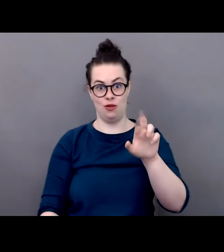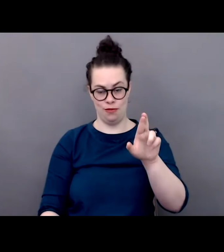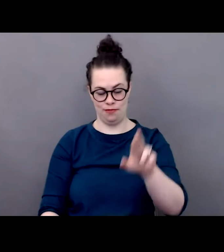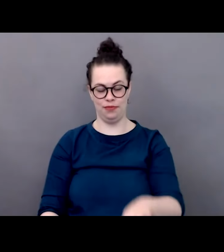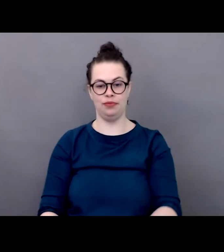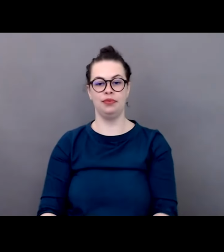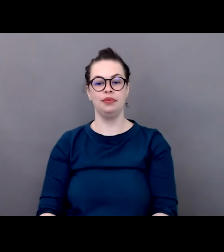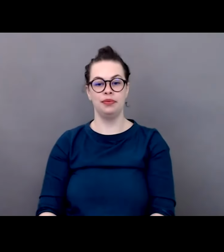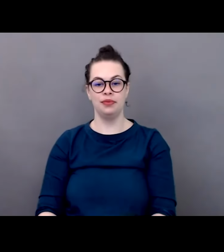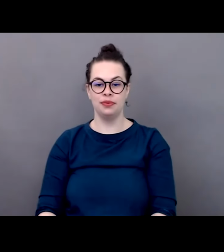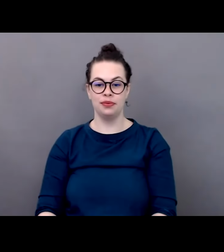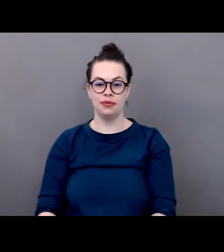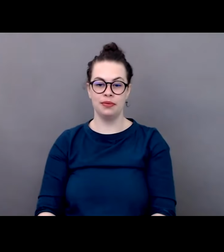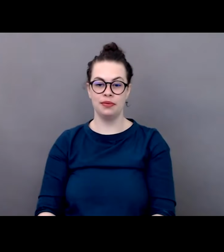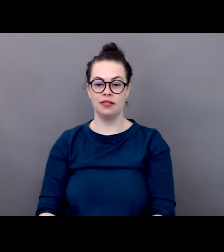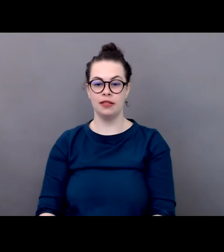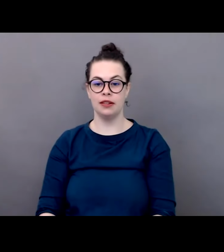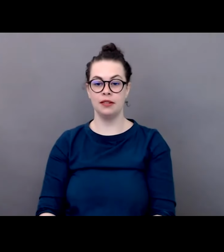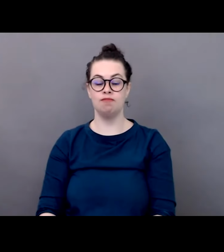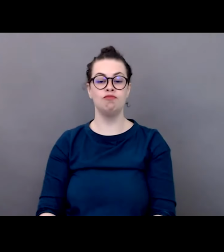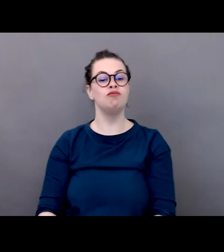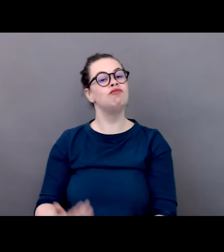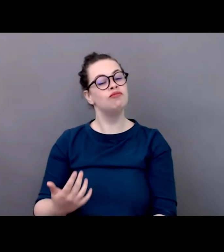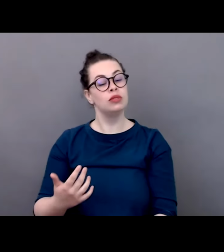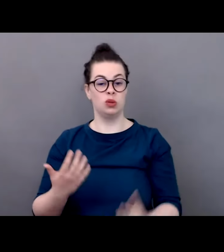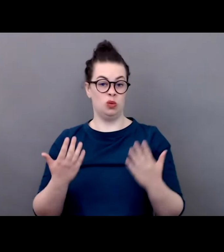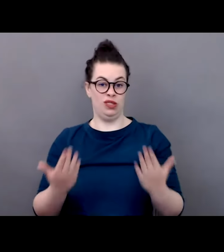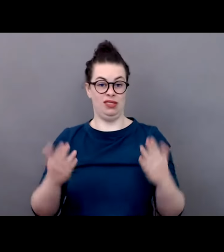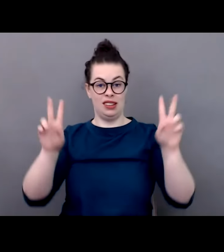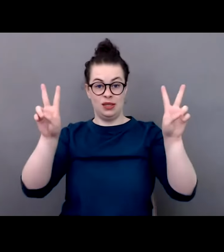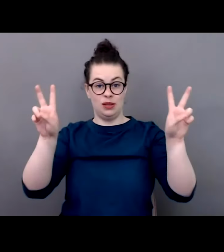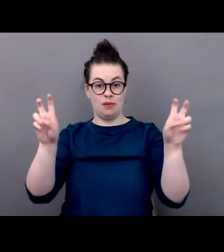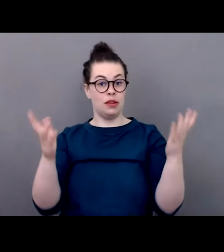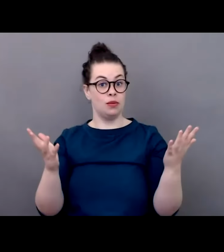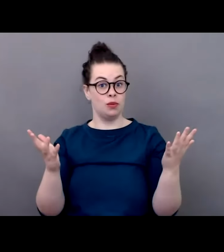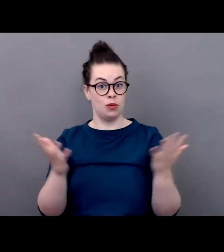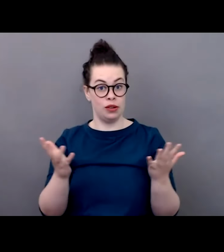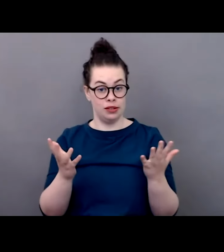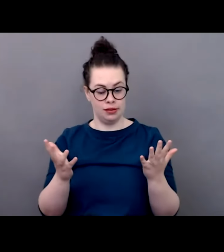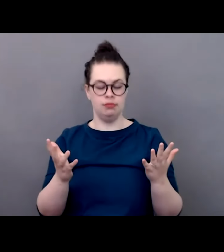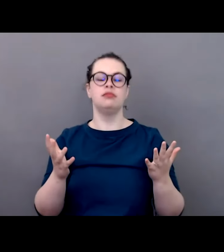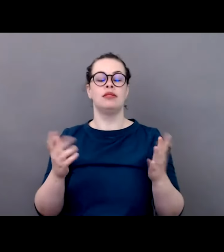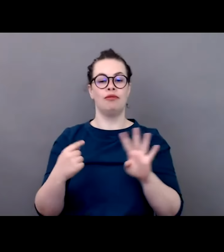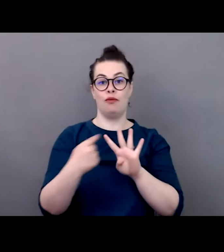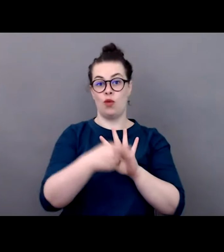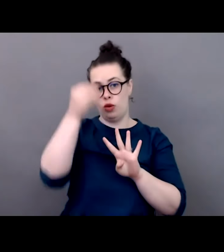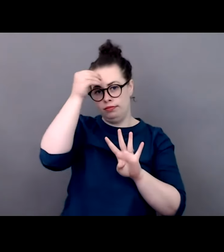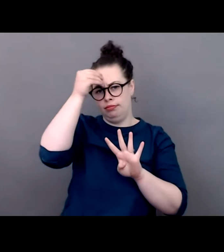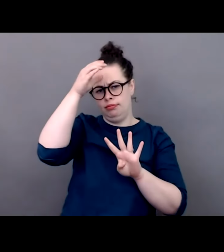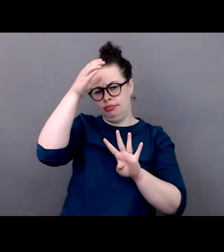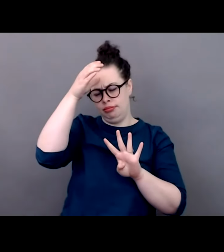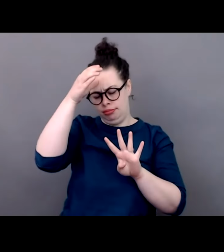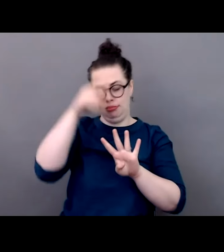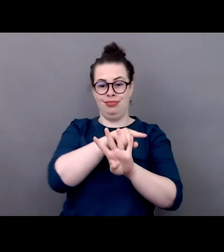briefly introduce the topic we'll cover today. The focus of our panelists in this morning's public session will